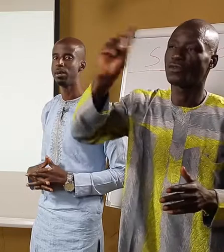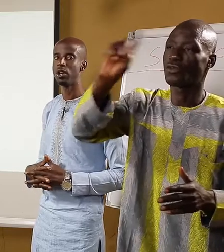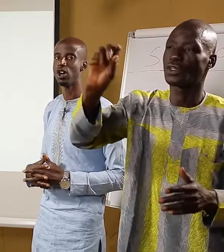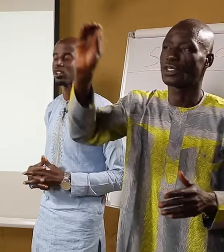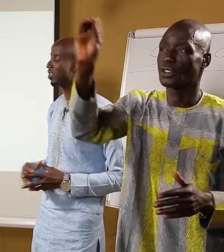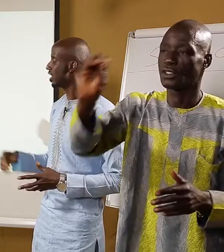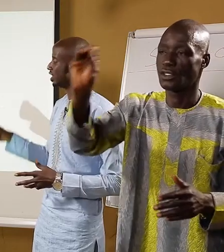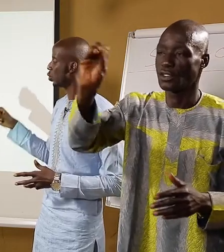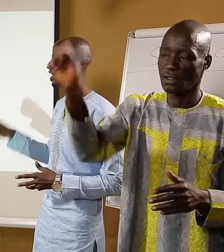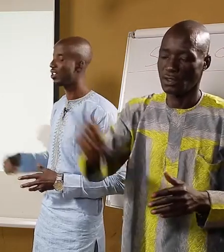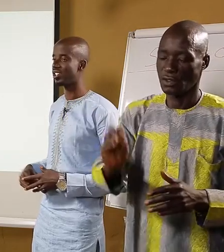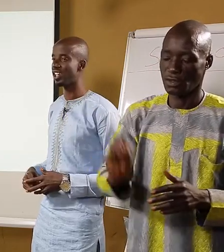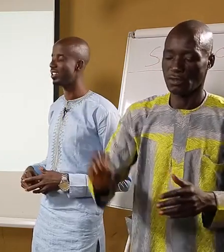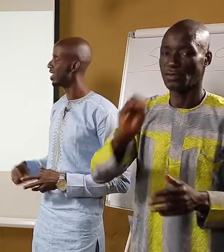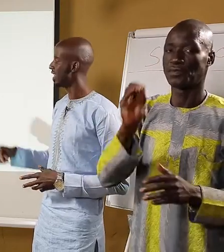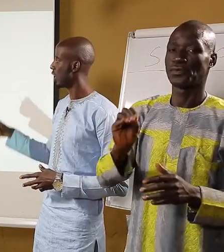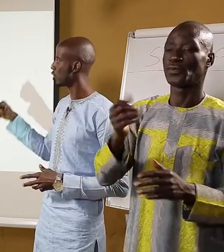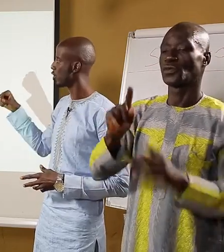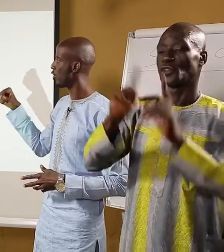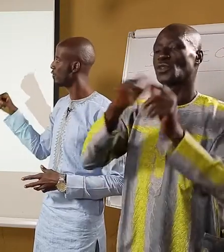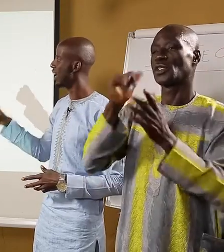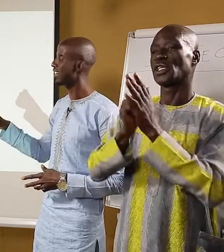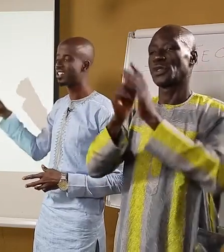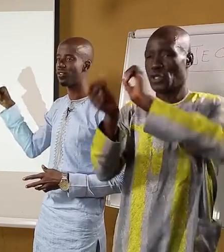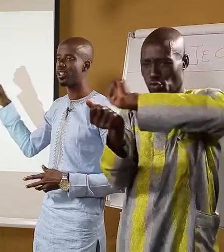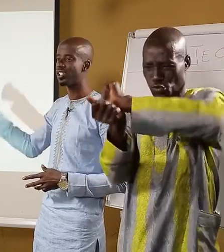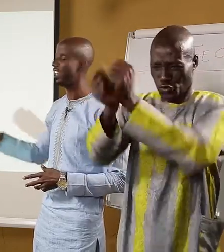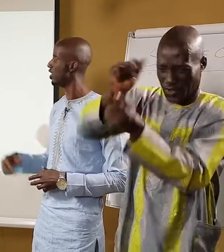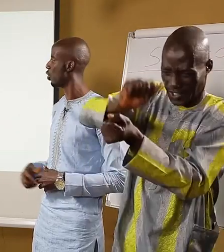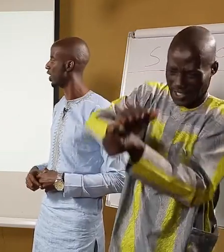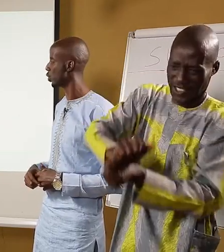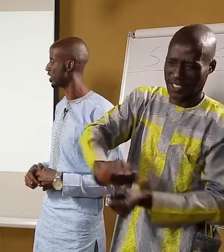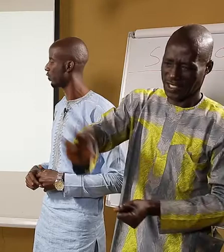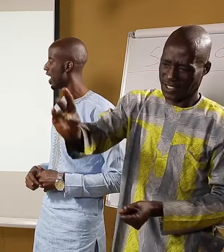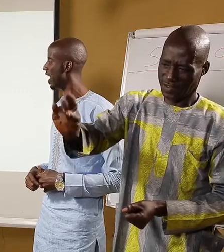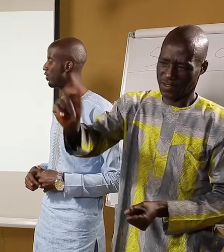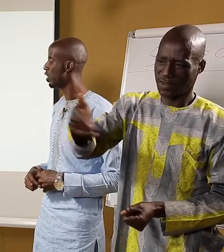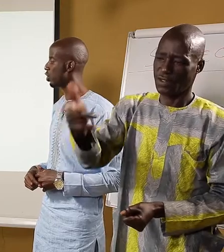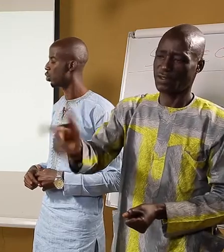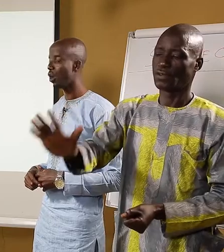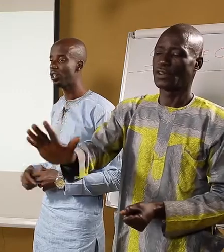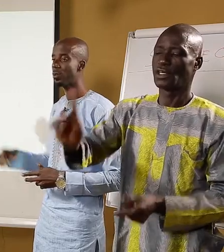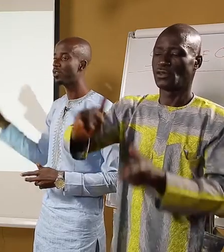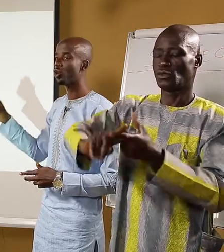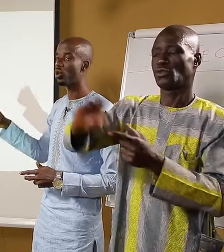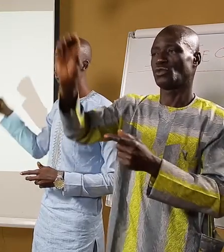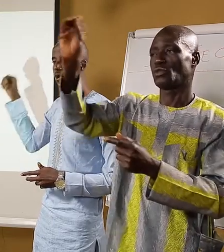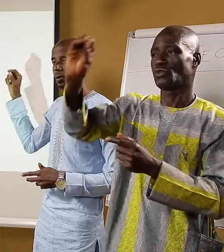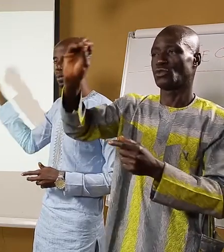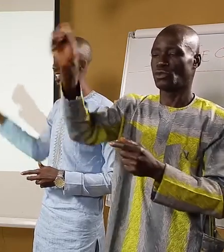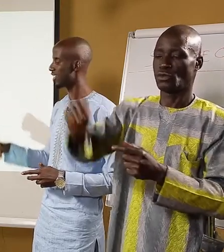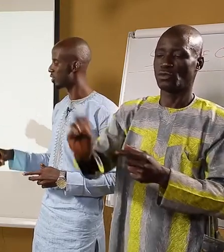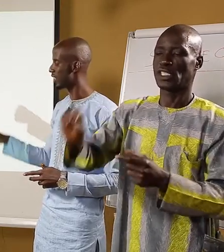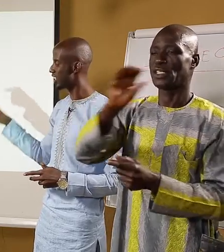percentage, because the question says that we should convert 17 over 25 to what?